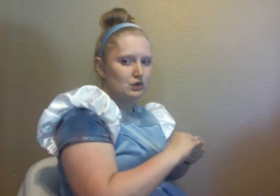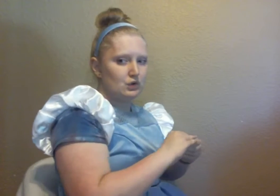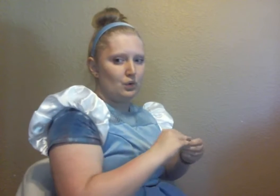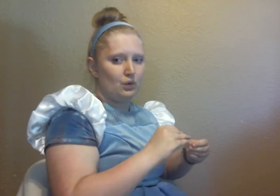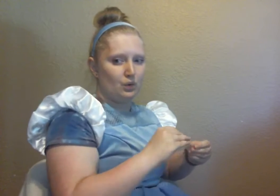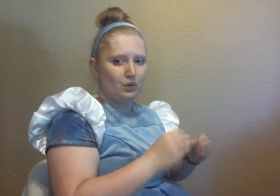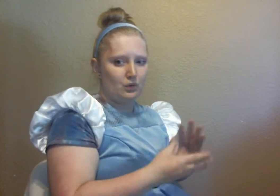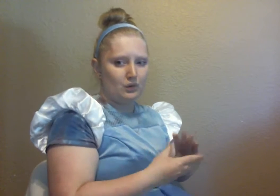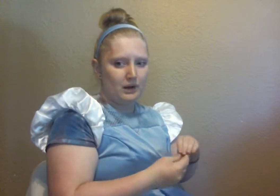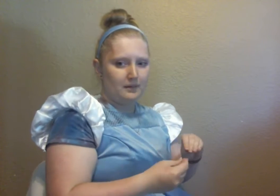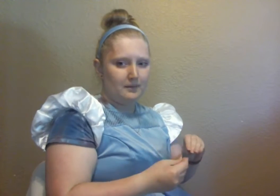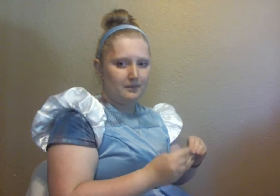Story.